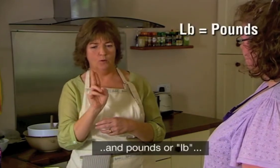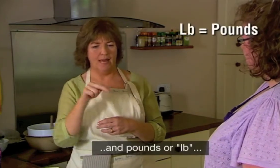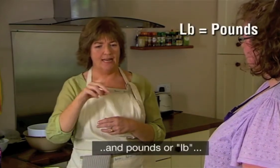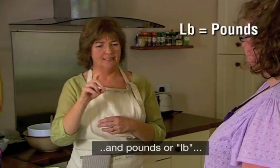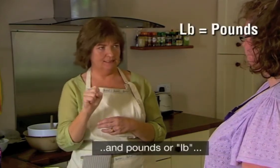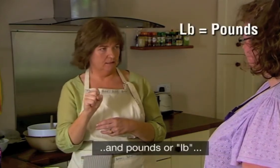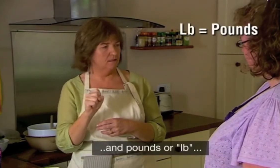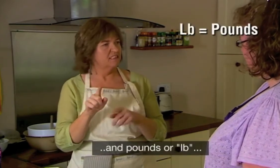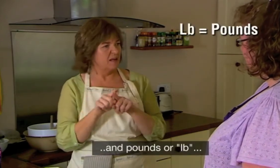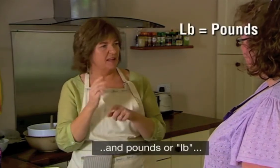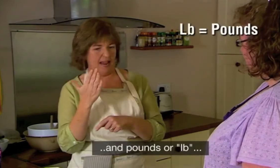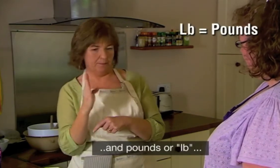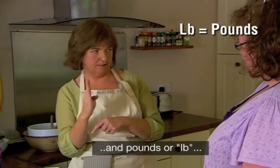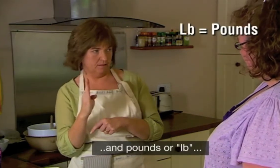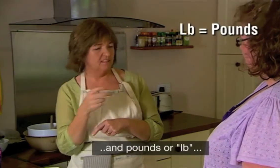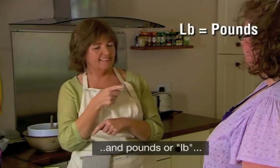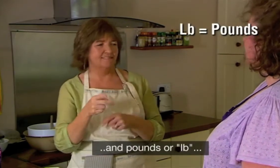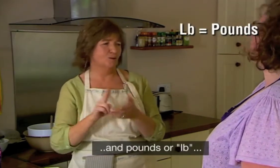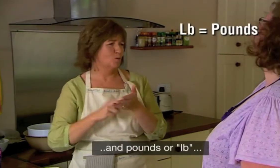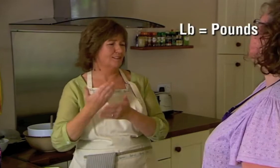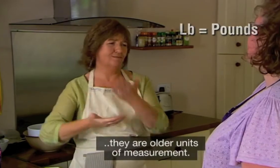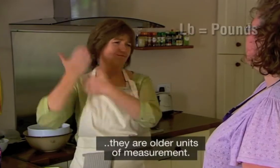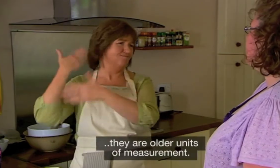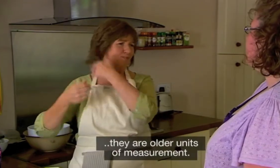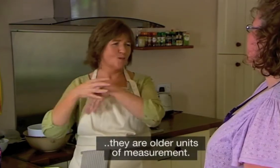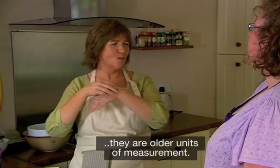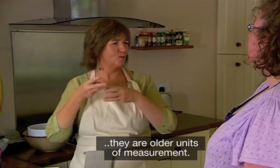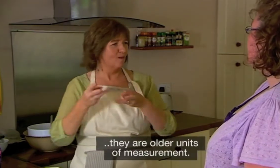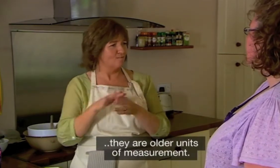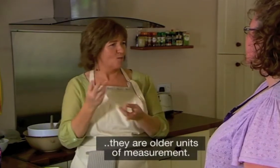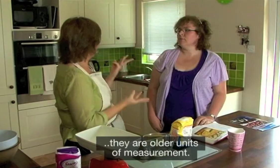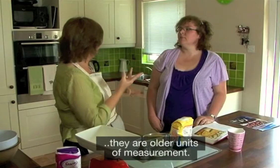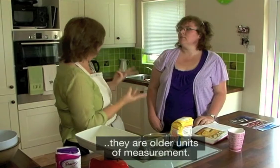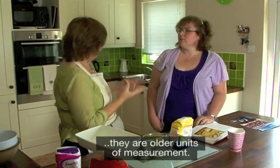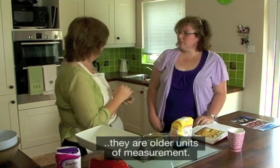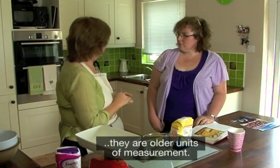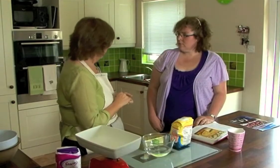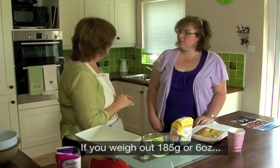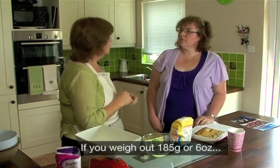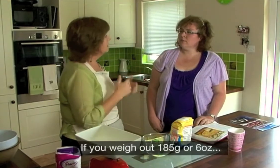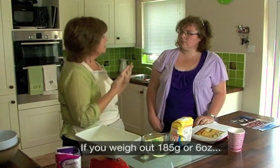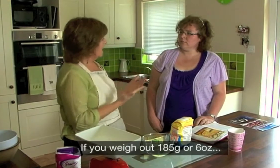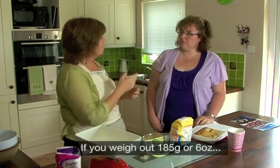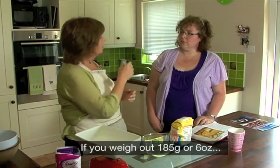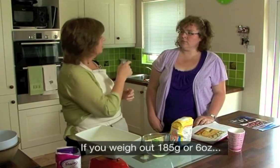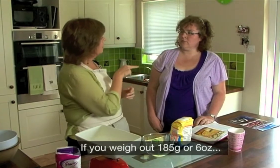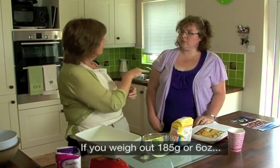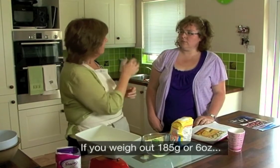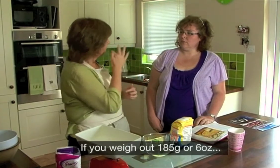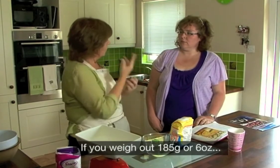pounds, LB, they're older units of measurement. If you weigh out